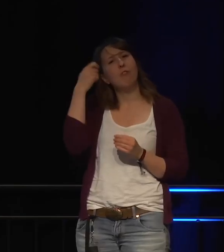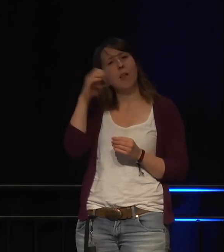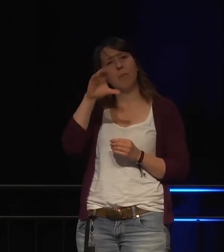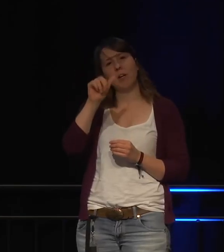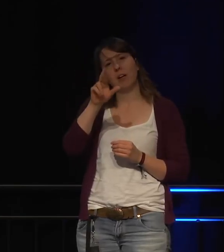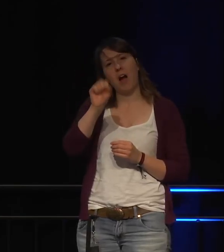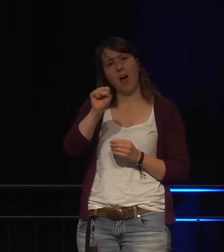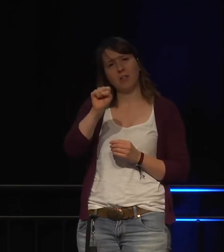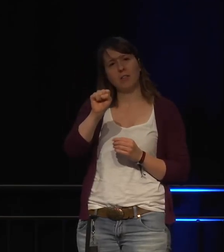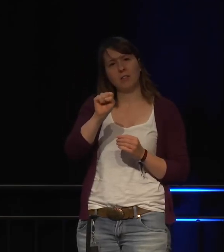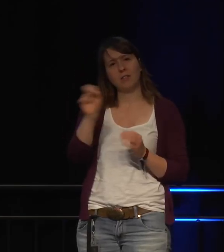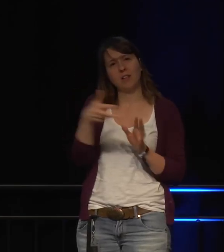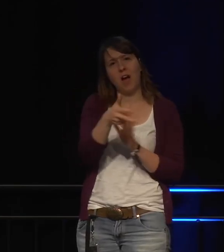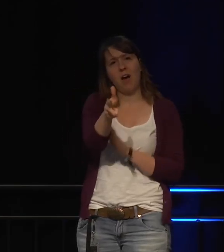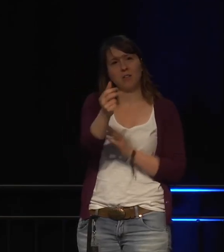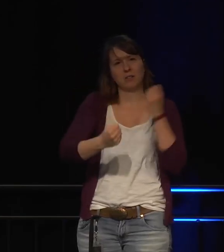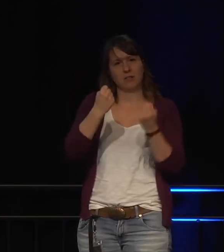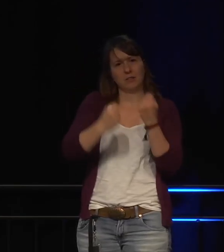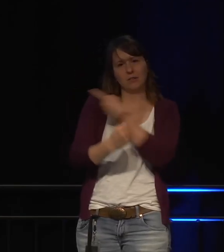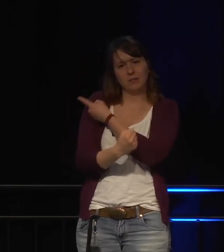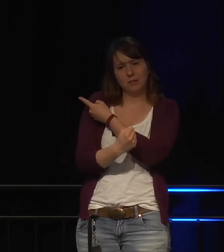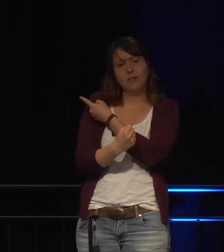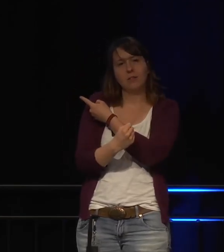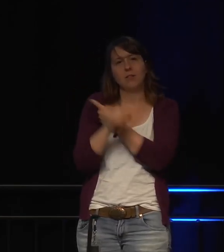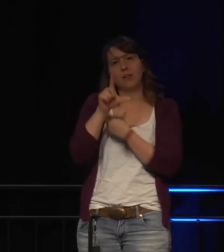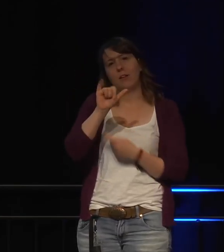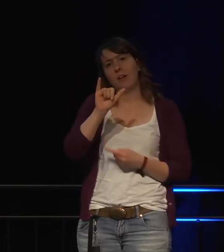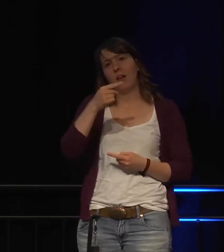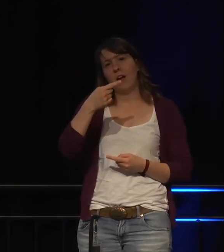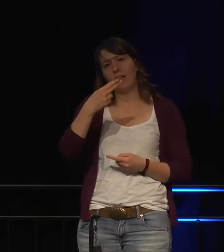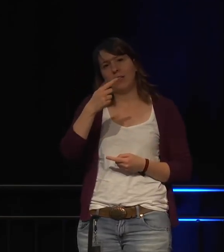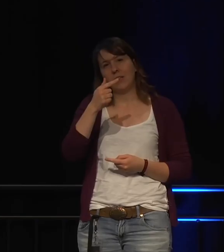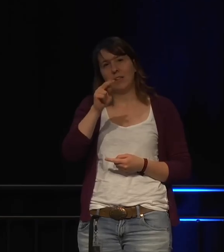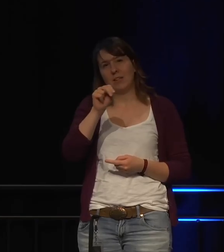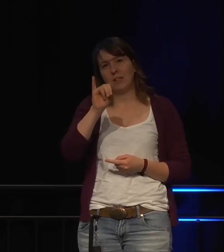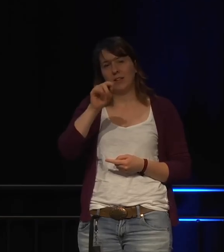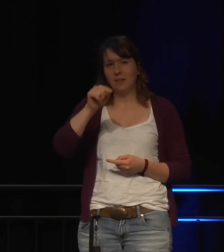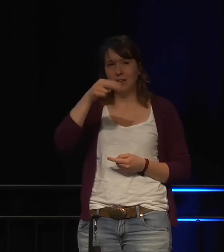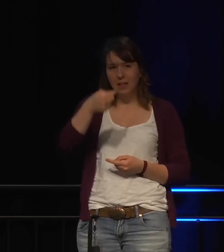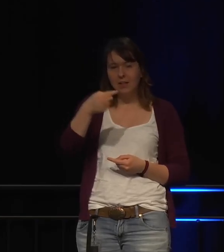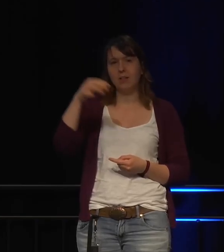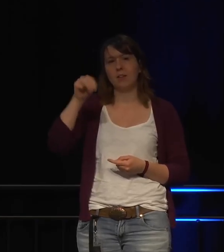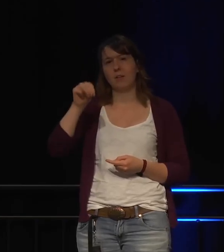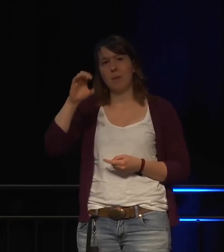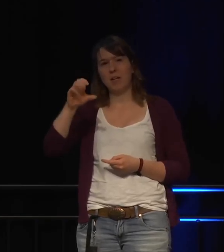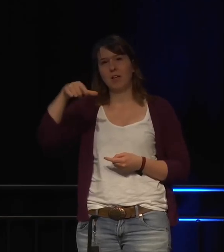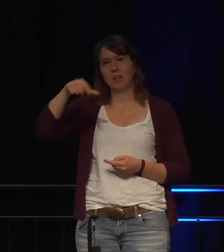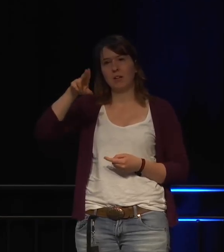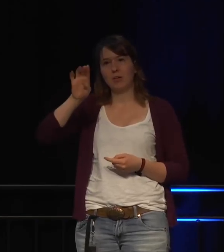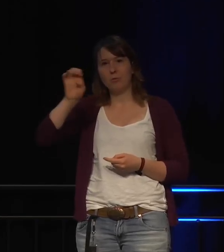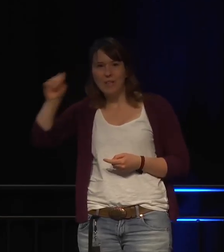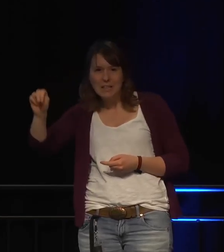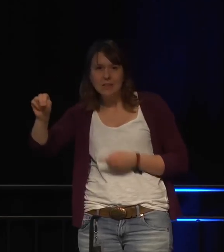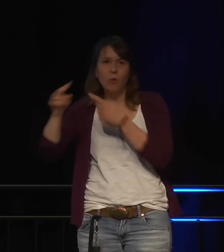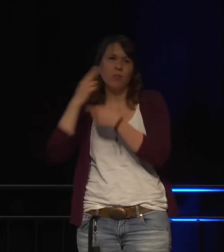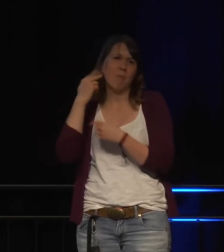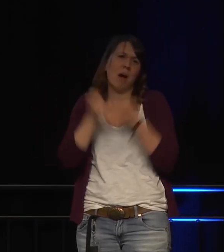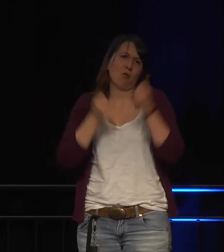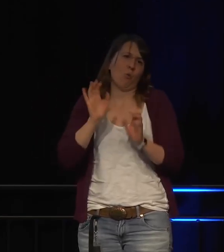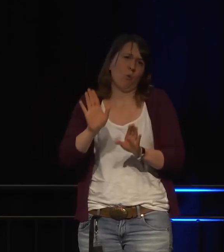this is McLightning Queen. And it's got a toy nowadays. Which is sold for 350 dollars.